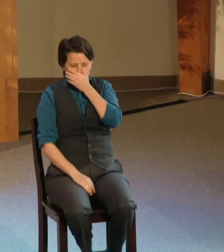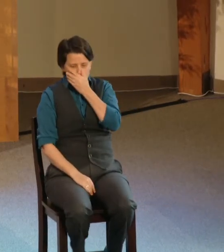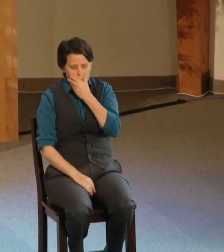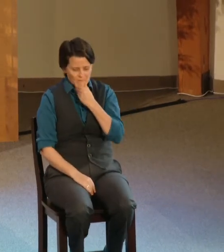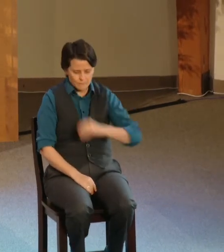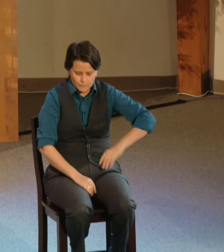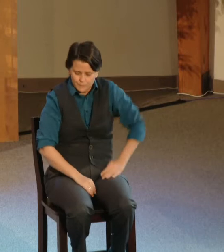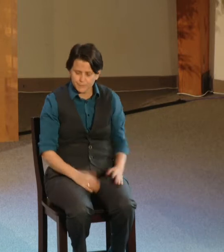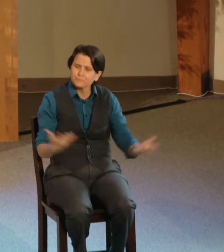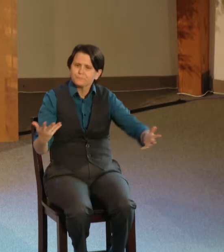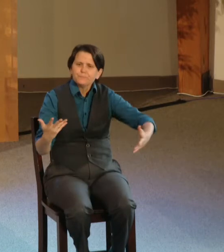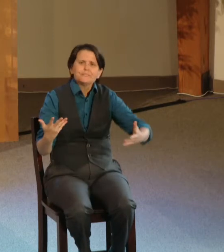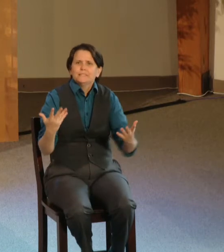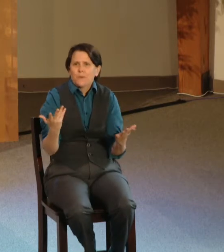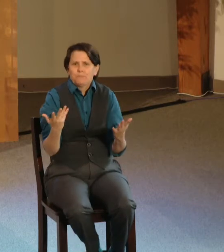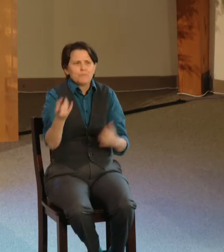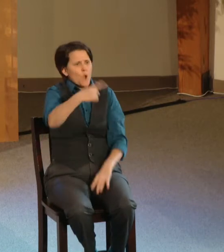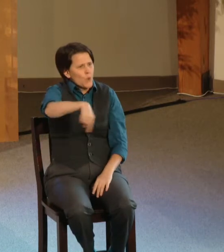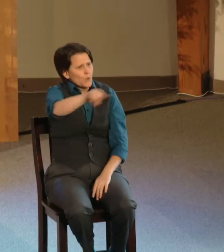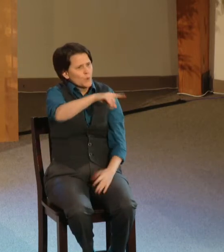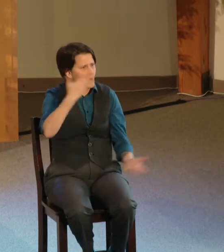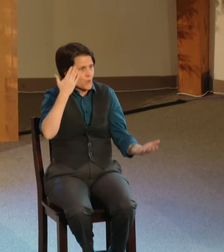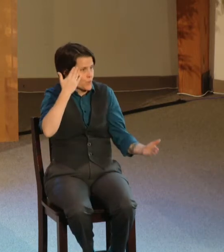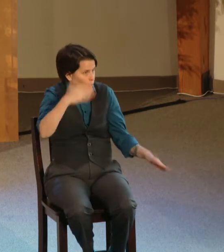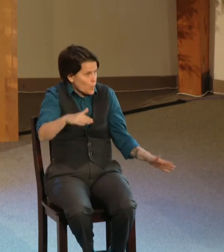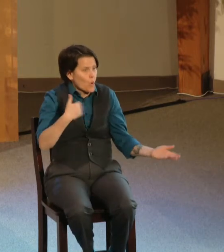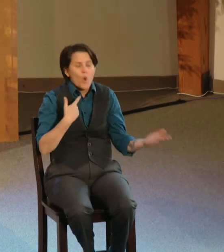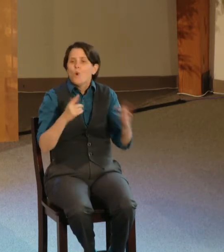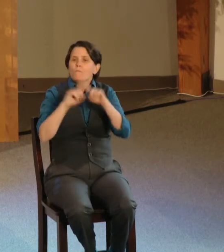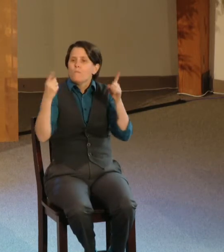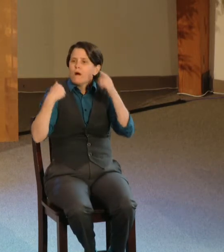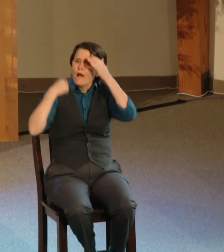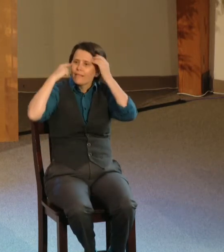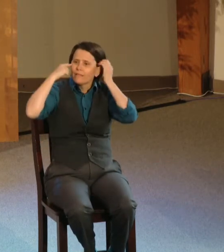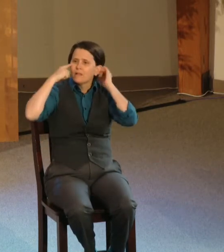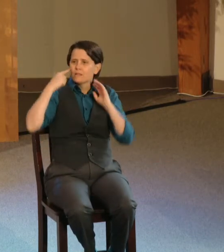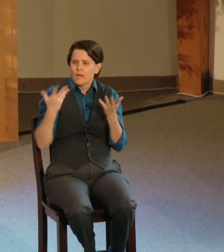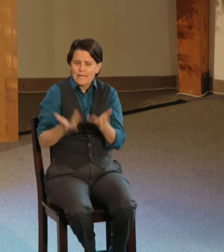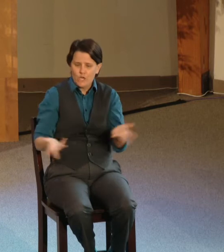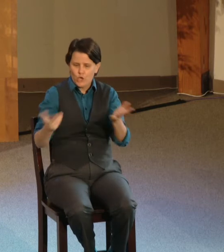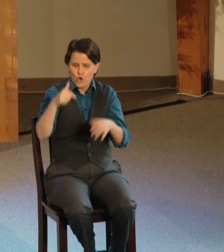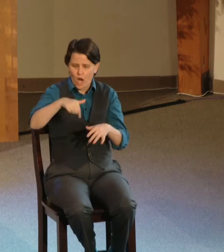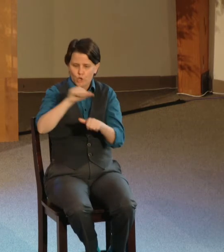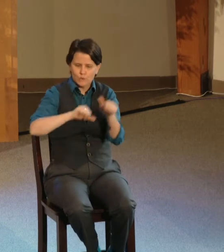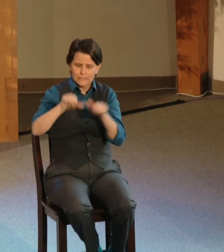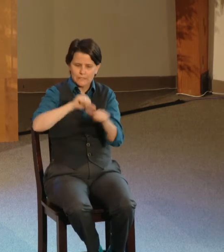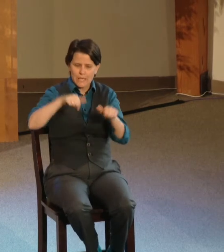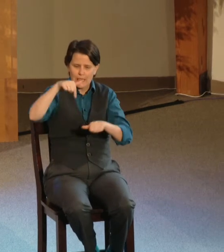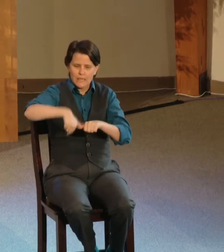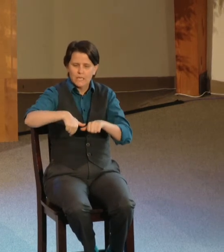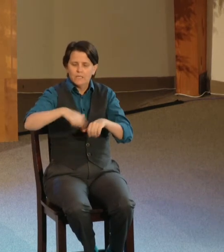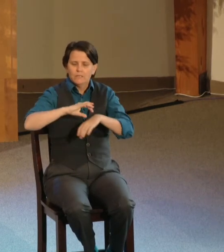And I don't know about you, but I'm getting this sense that here in our society, on this planet